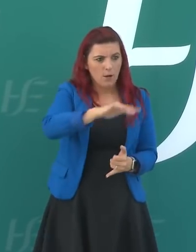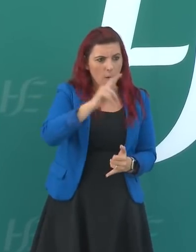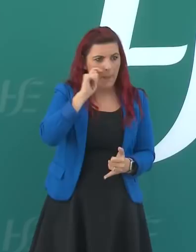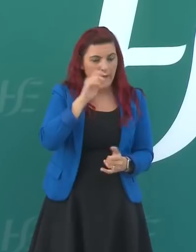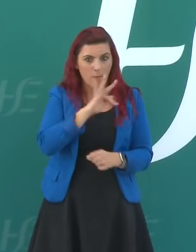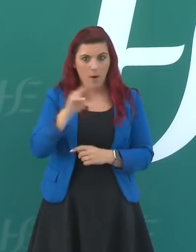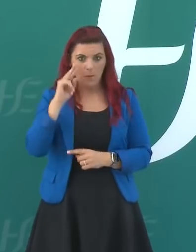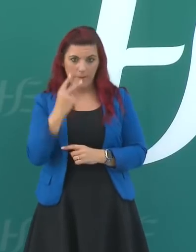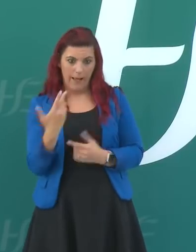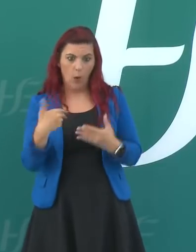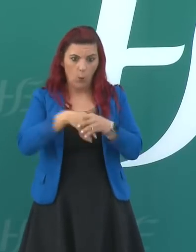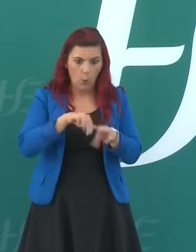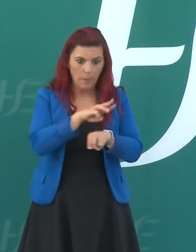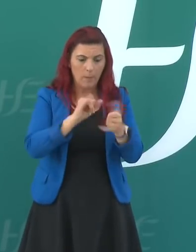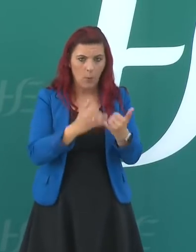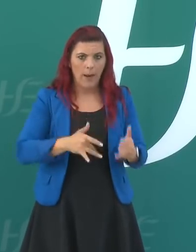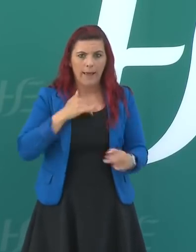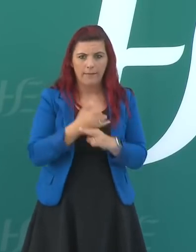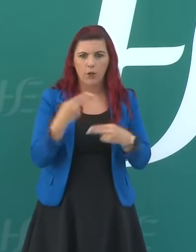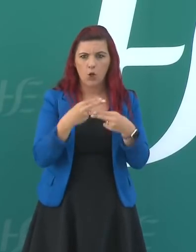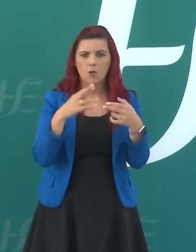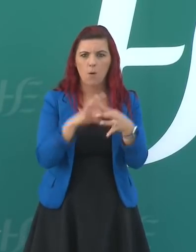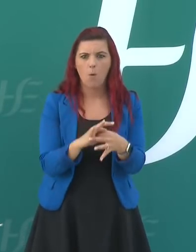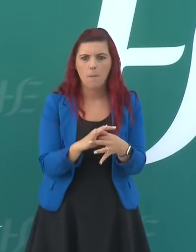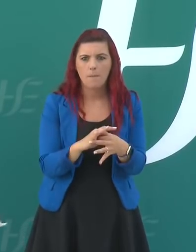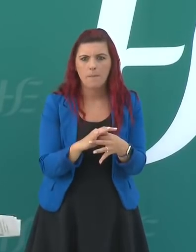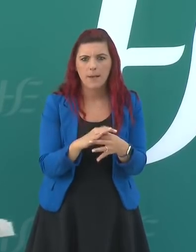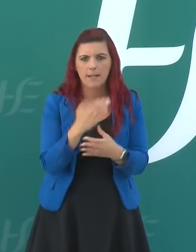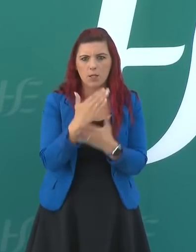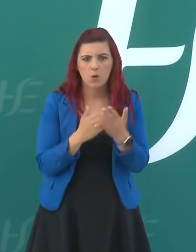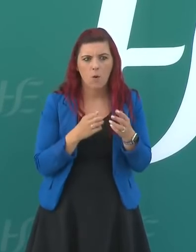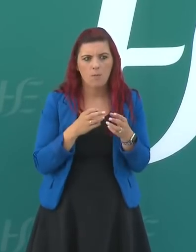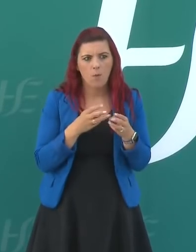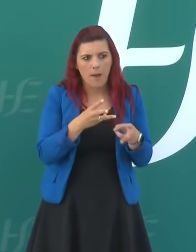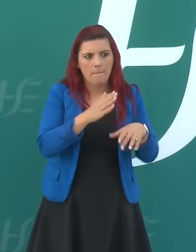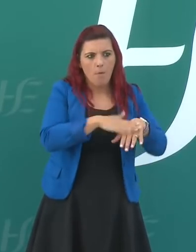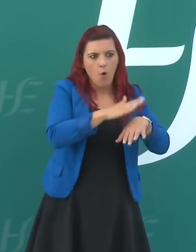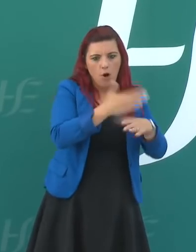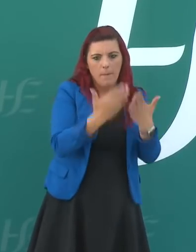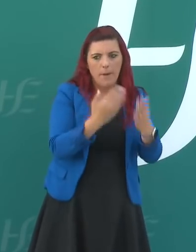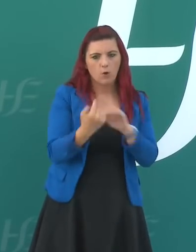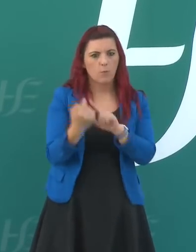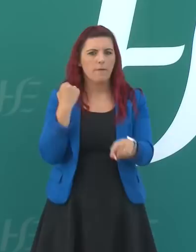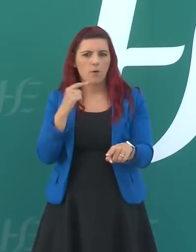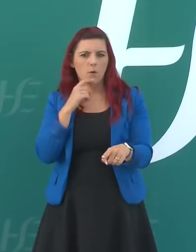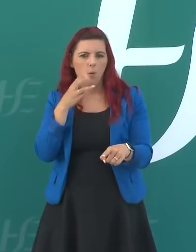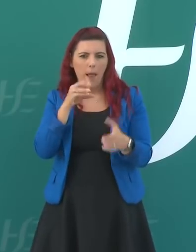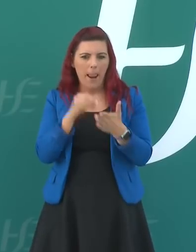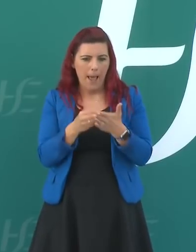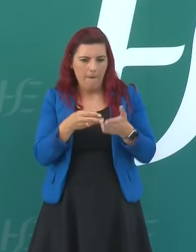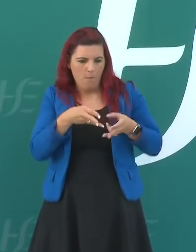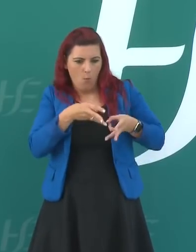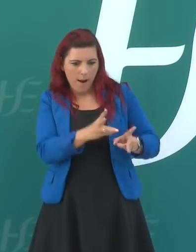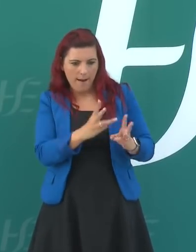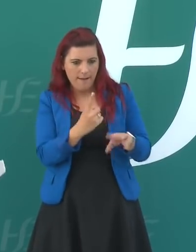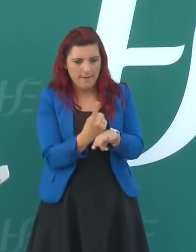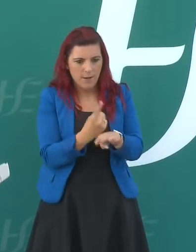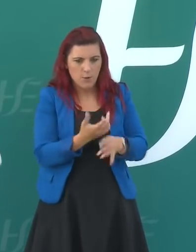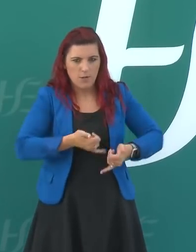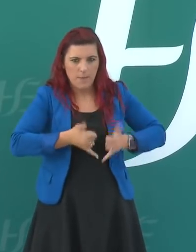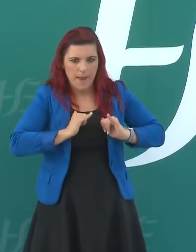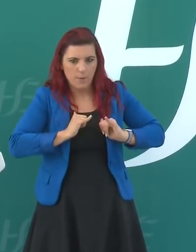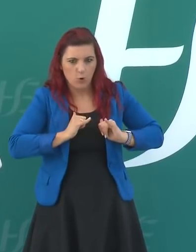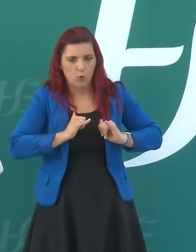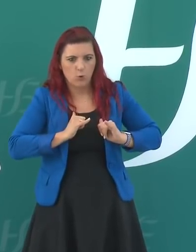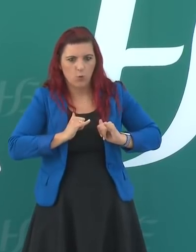include people who live in nursing homes in some way that is more enhanced than what it has been heretofore. But there will be a mechanism there for us to put our hands